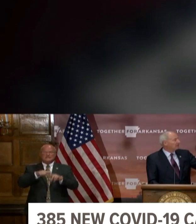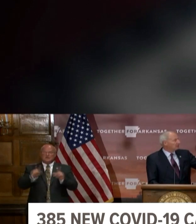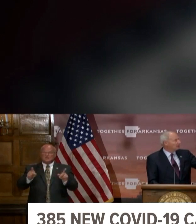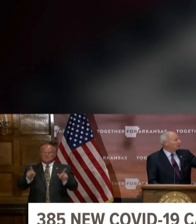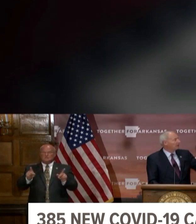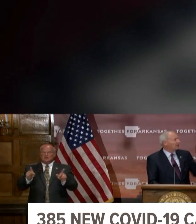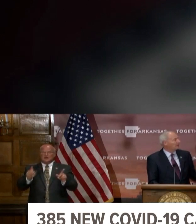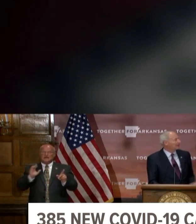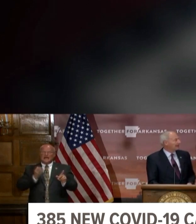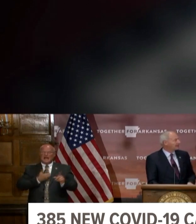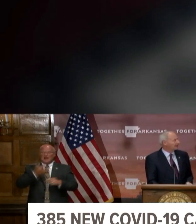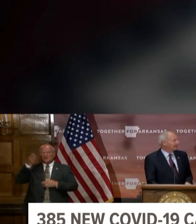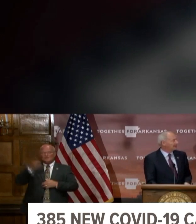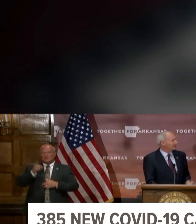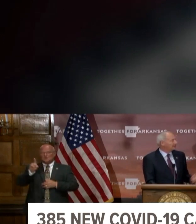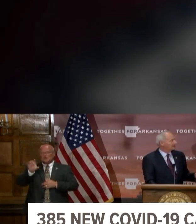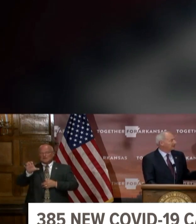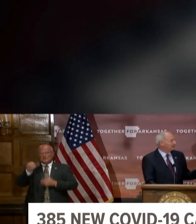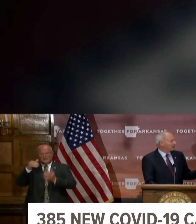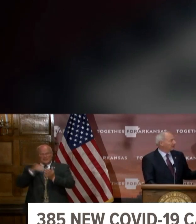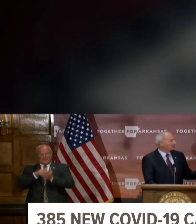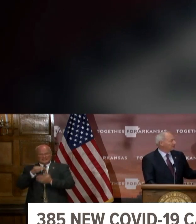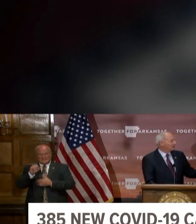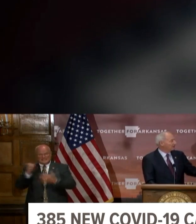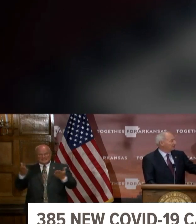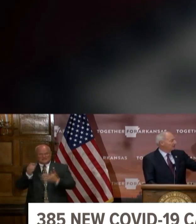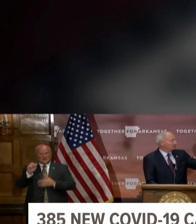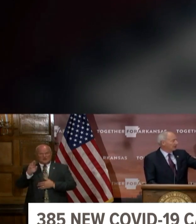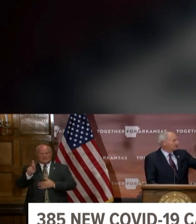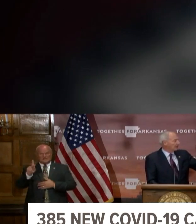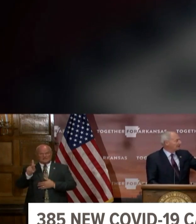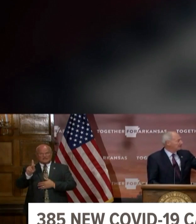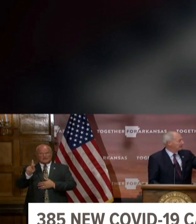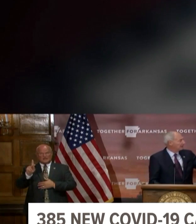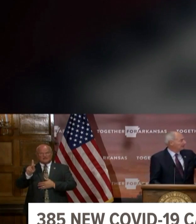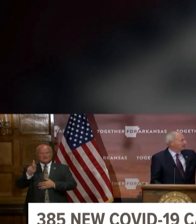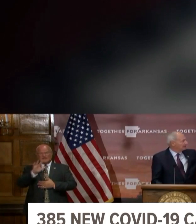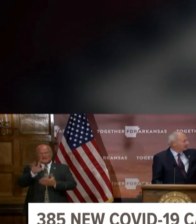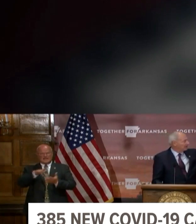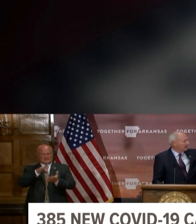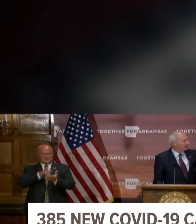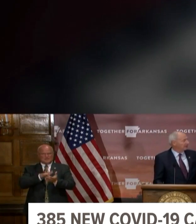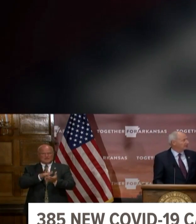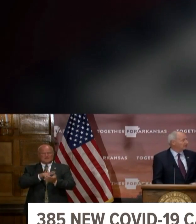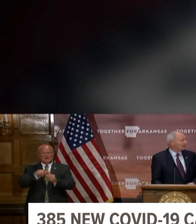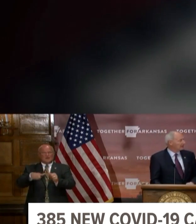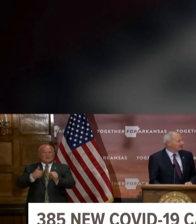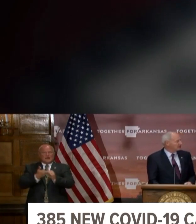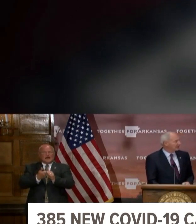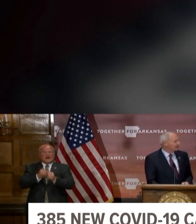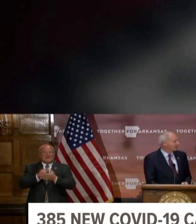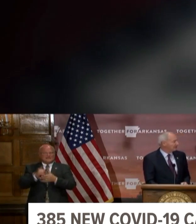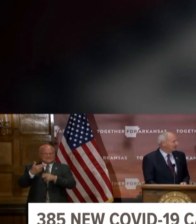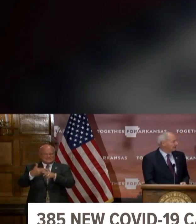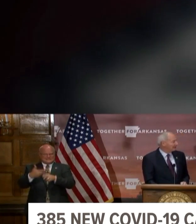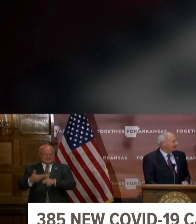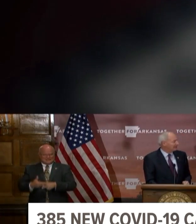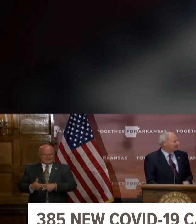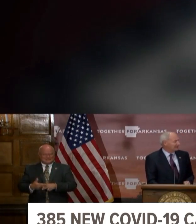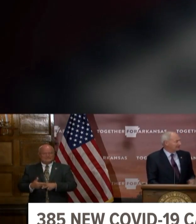our per 100,000 cases in Arkansas ranks right in the middle behind those that I just